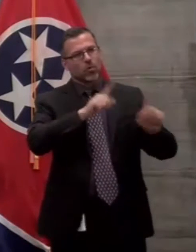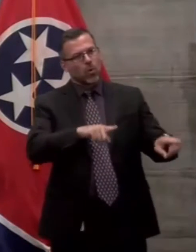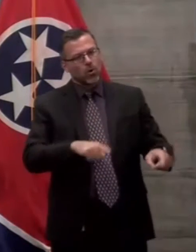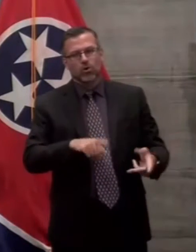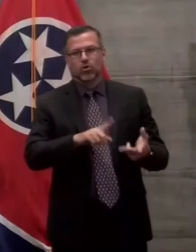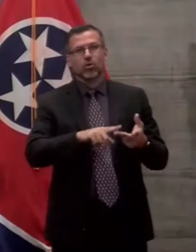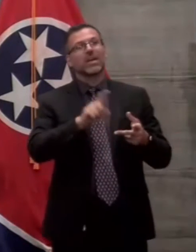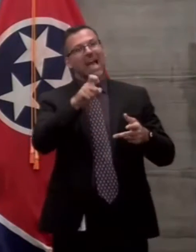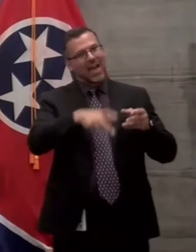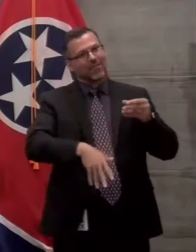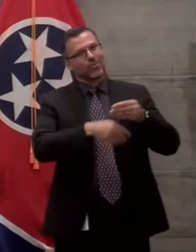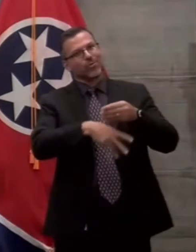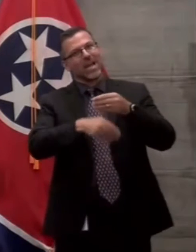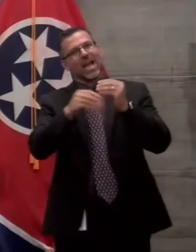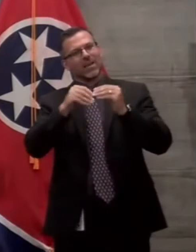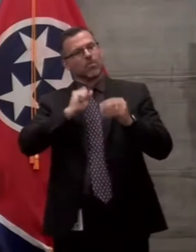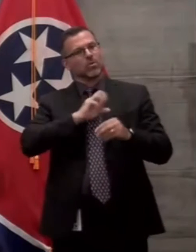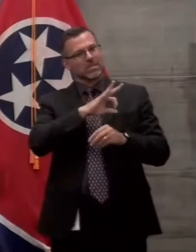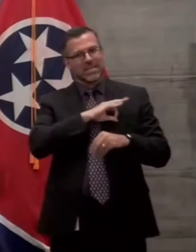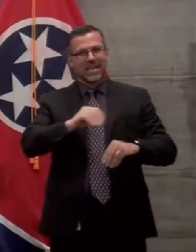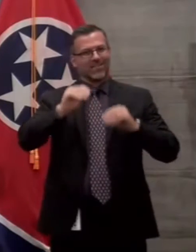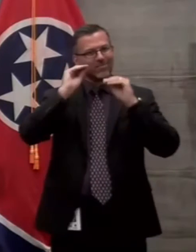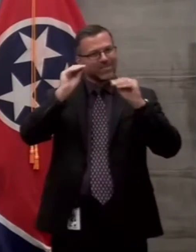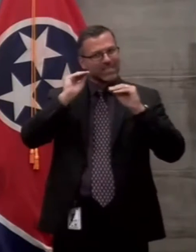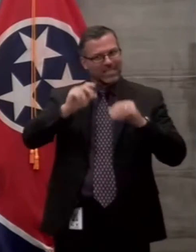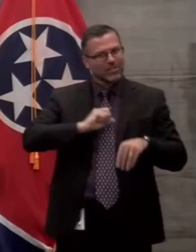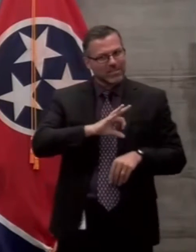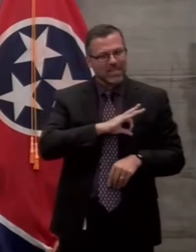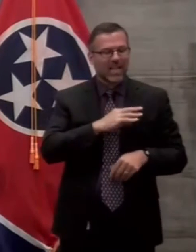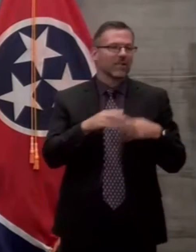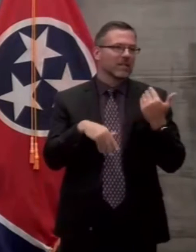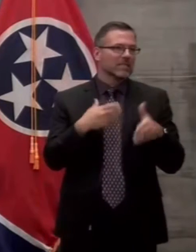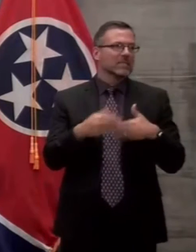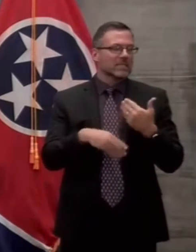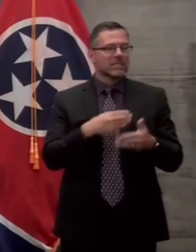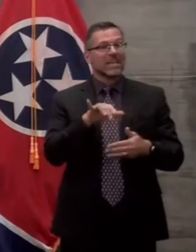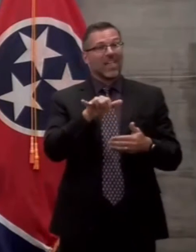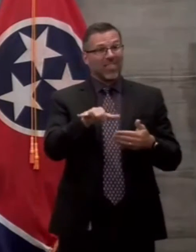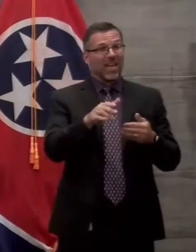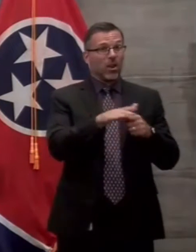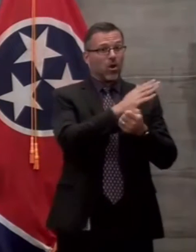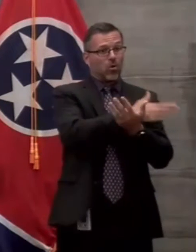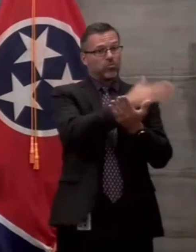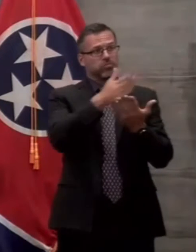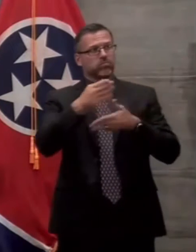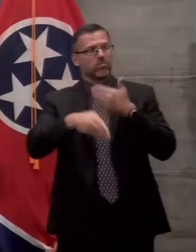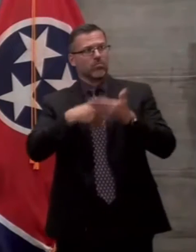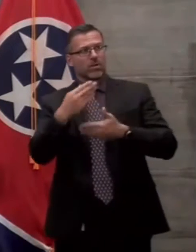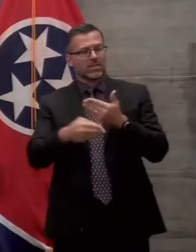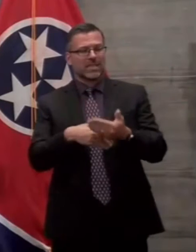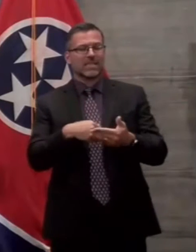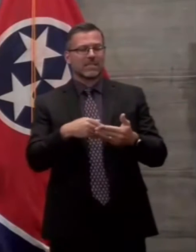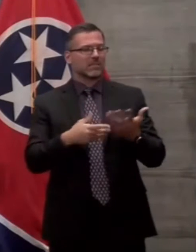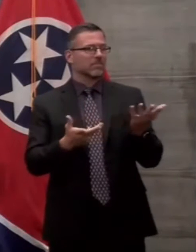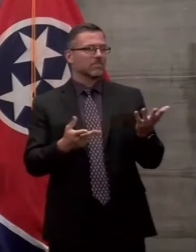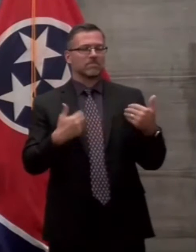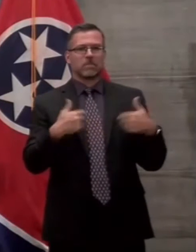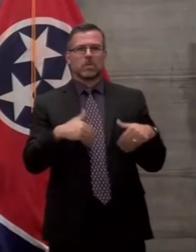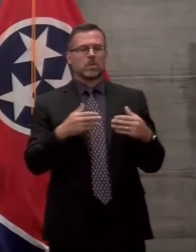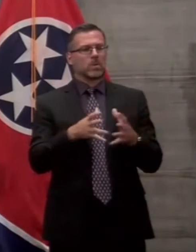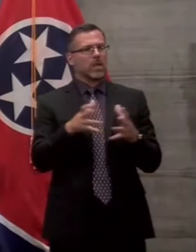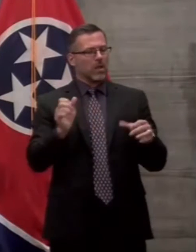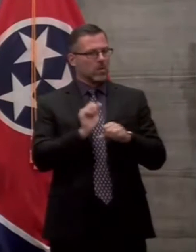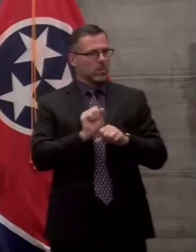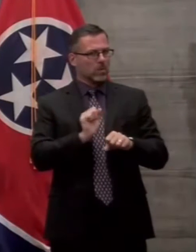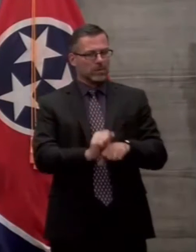personnel as well. And the supply chain has been, it's been fluctuating. You remember at the beginning of this,